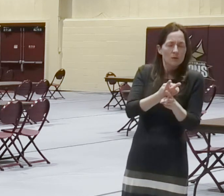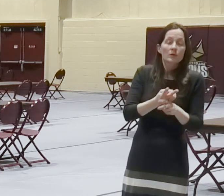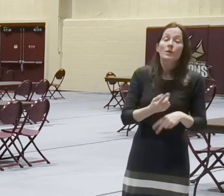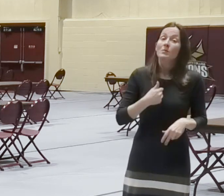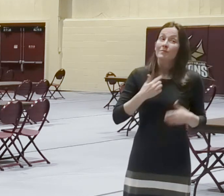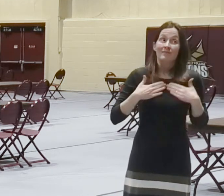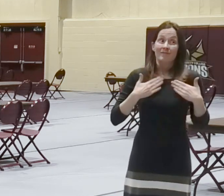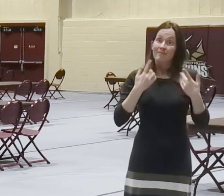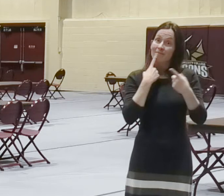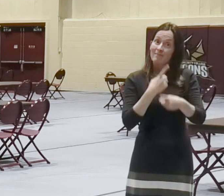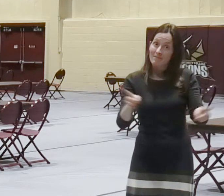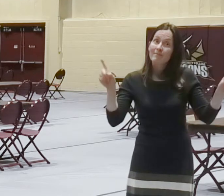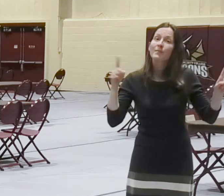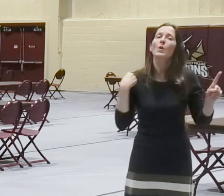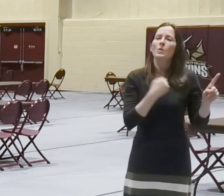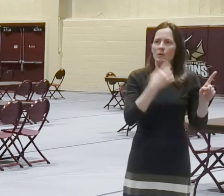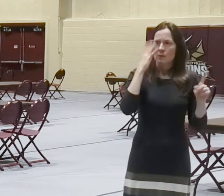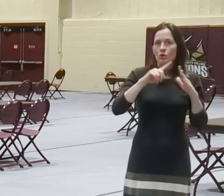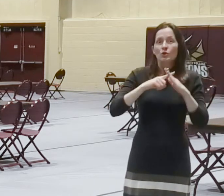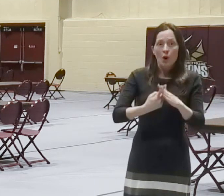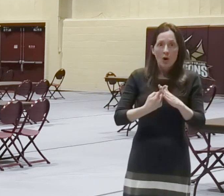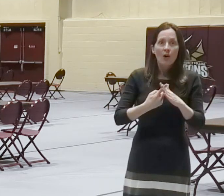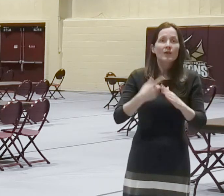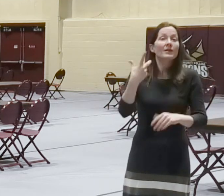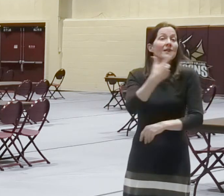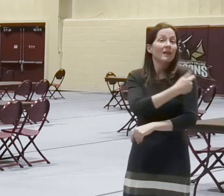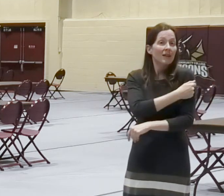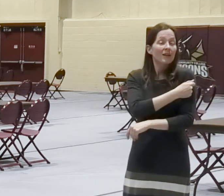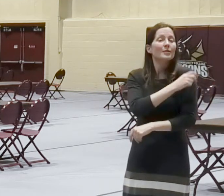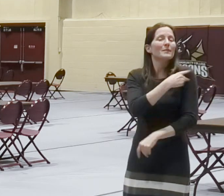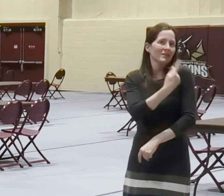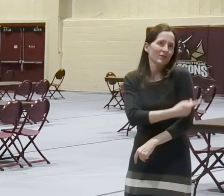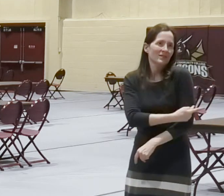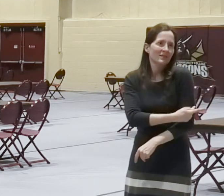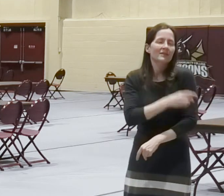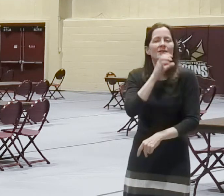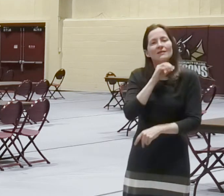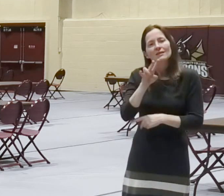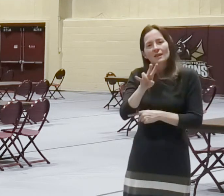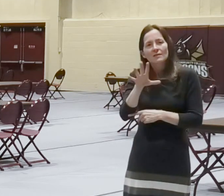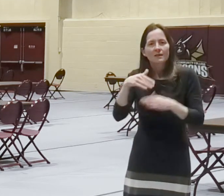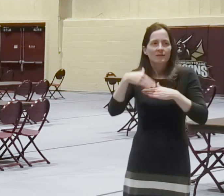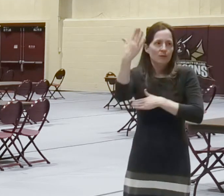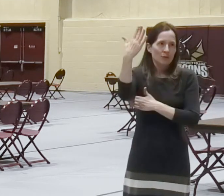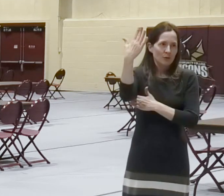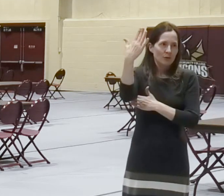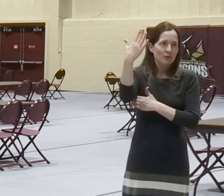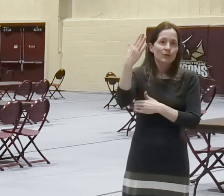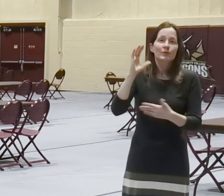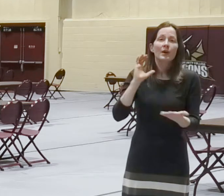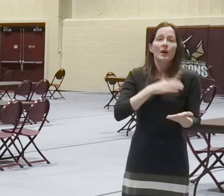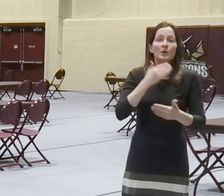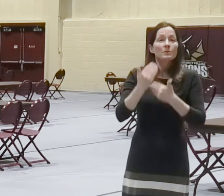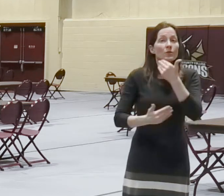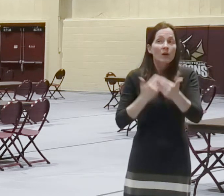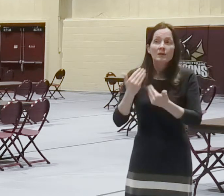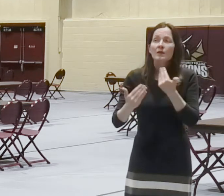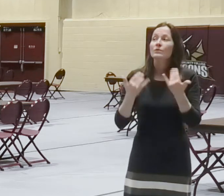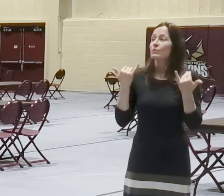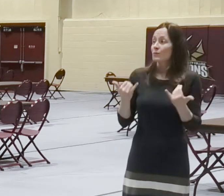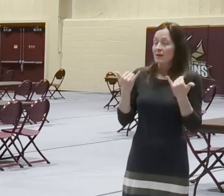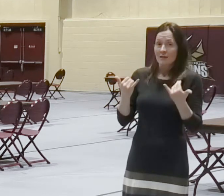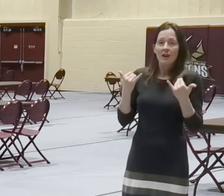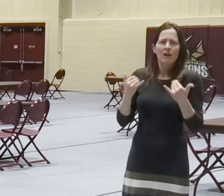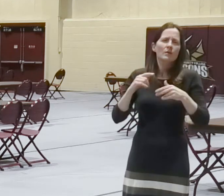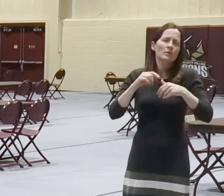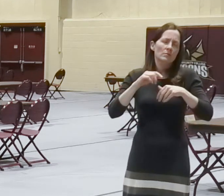start vaccinating Johns Hopkins patients that are age 75 and older. Our process right now is by appointment only at